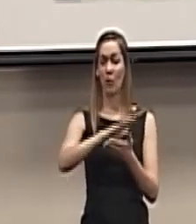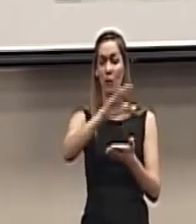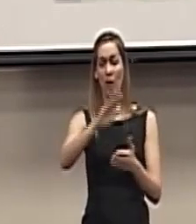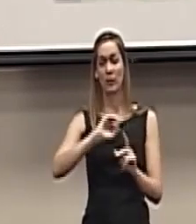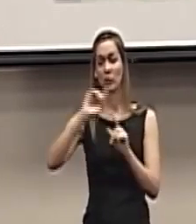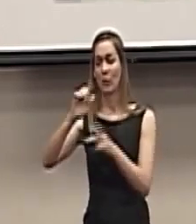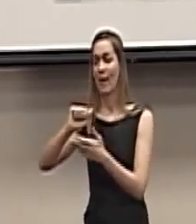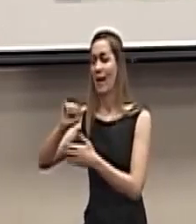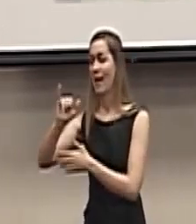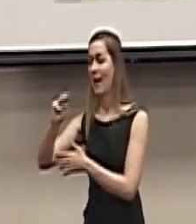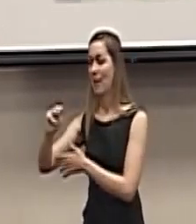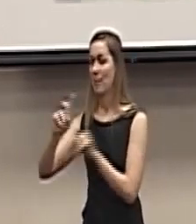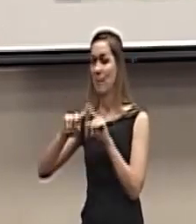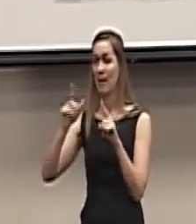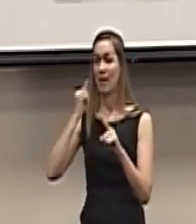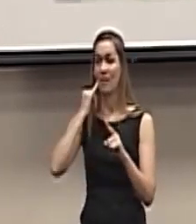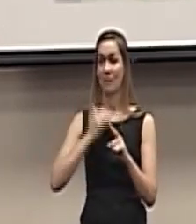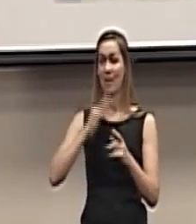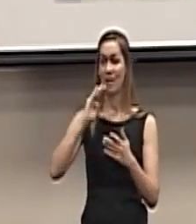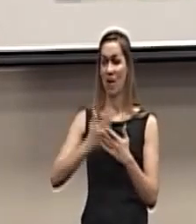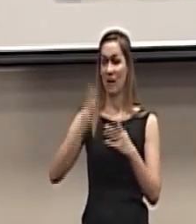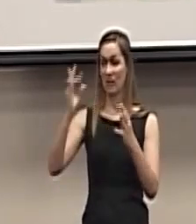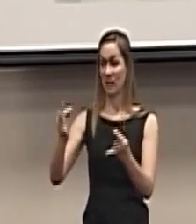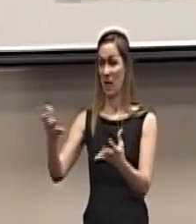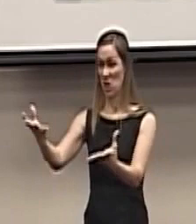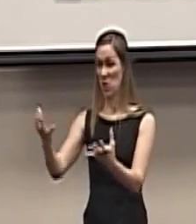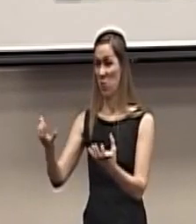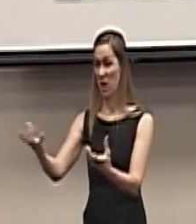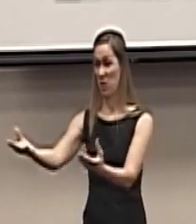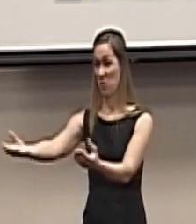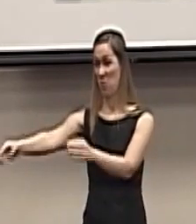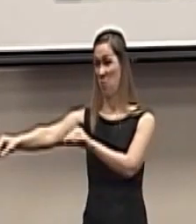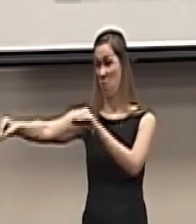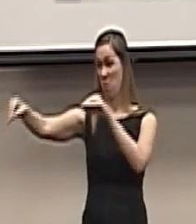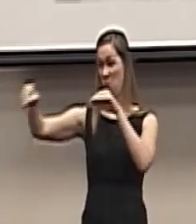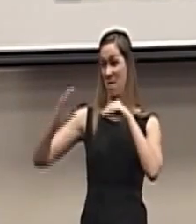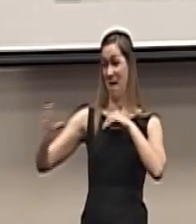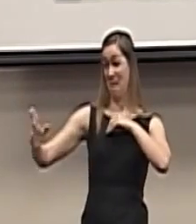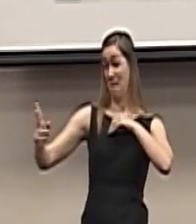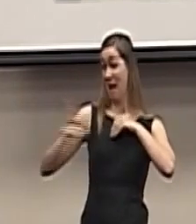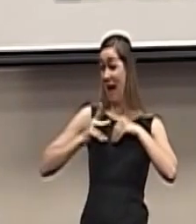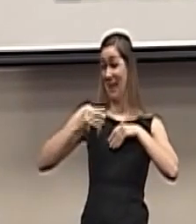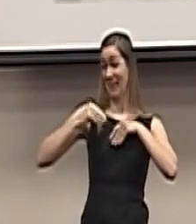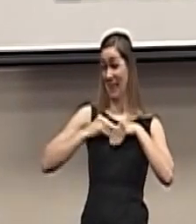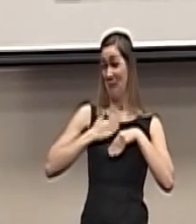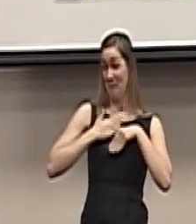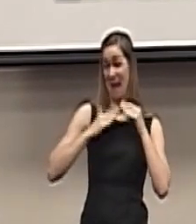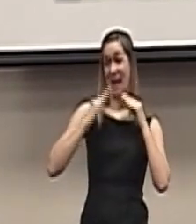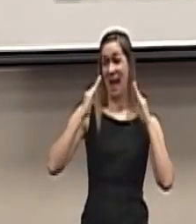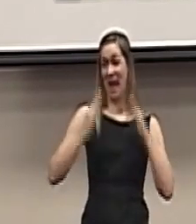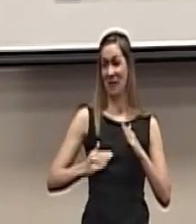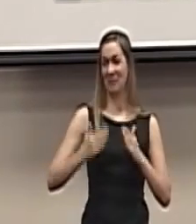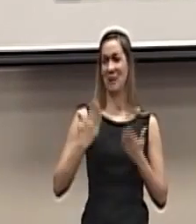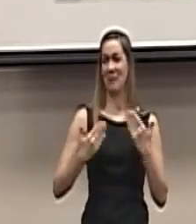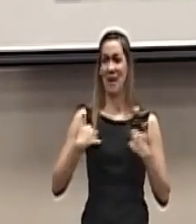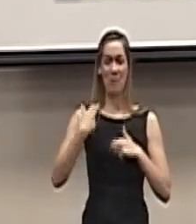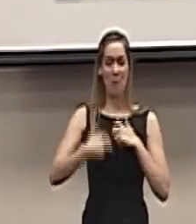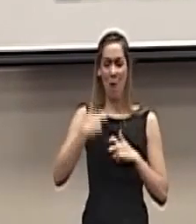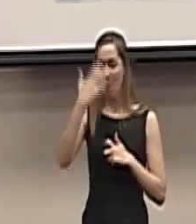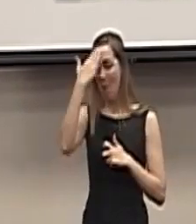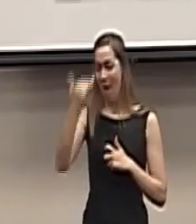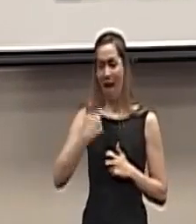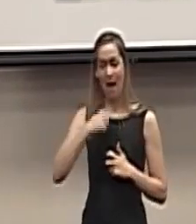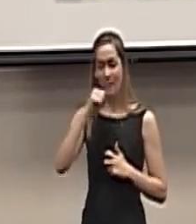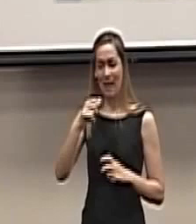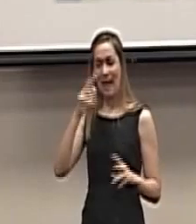But if she ever decides she wants to move back in the house, we're going to have problems, right? Because I'm not anticipating that. In fact, there's a part of